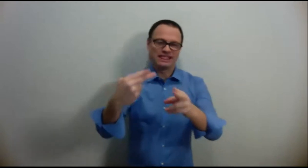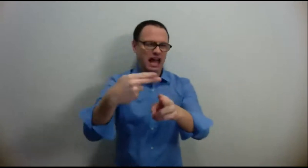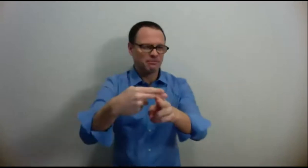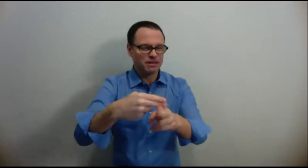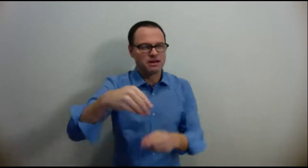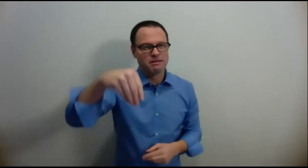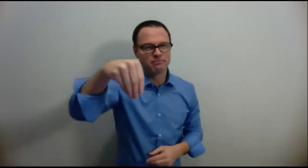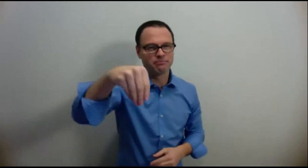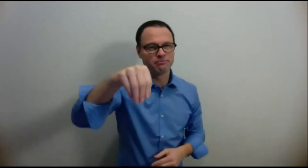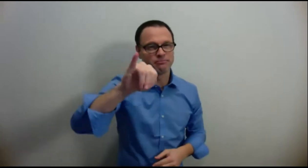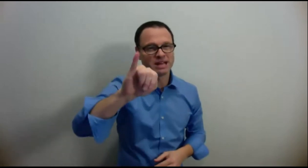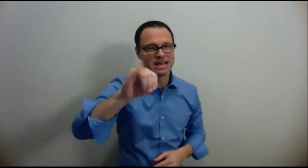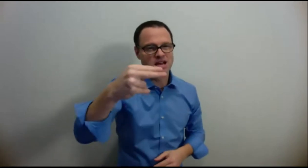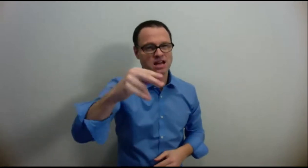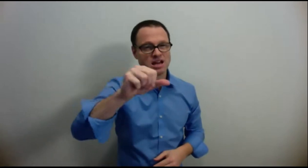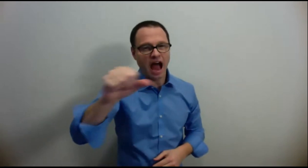Now,